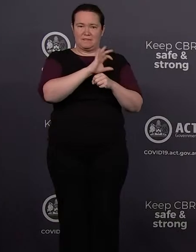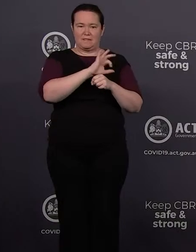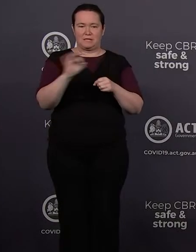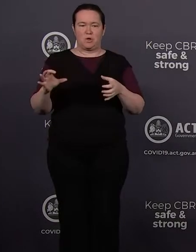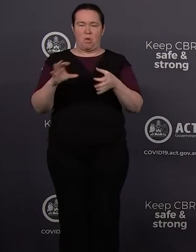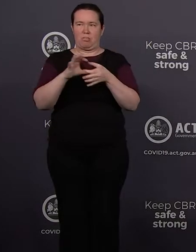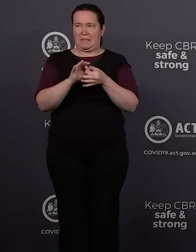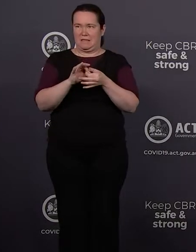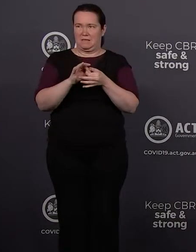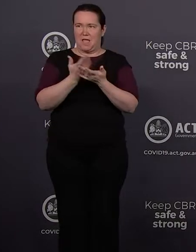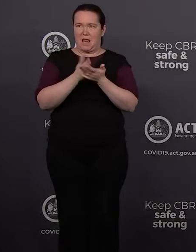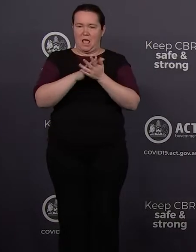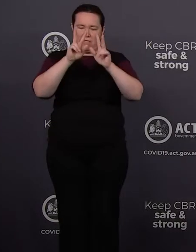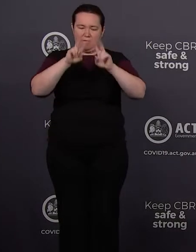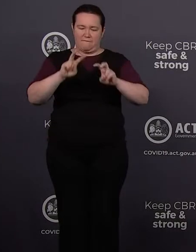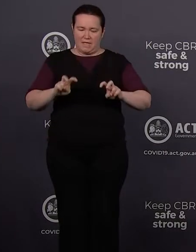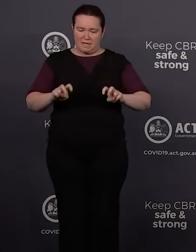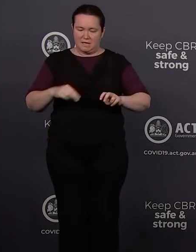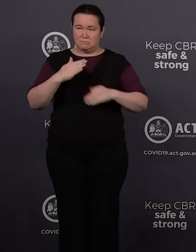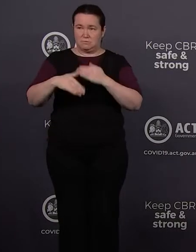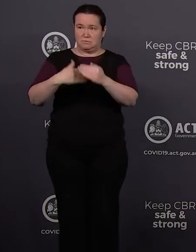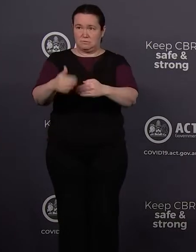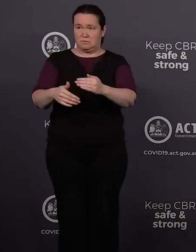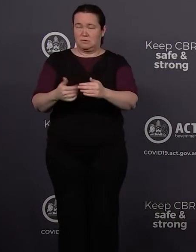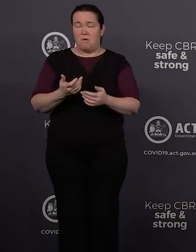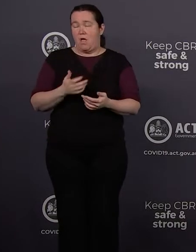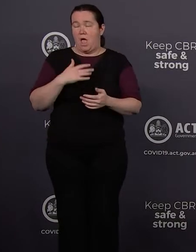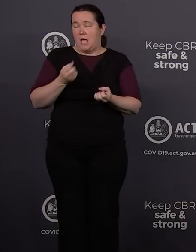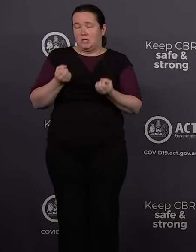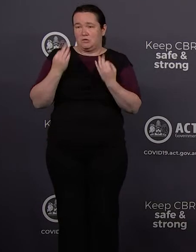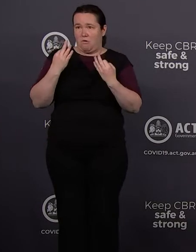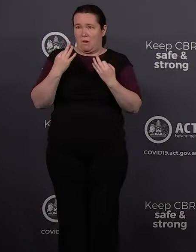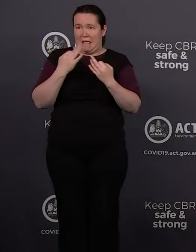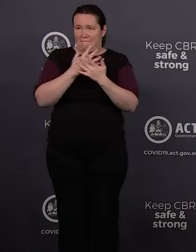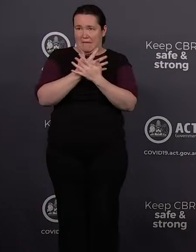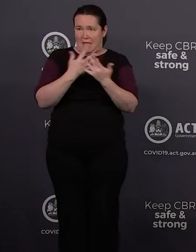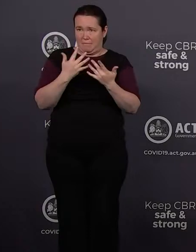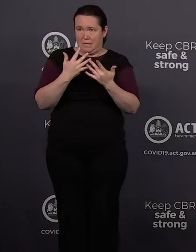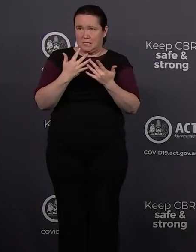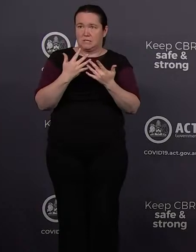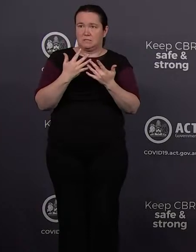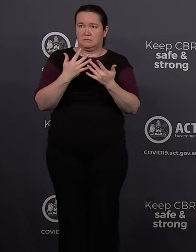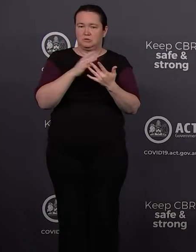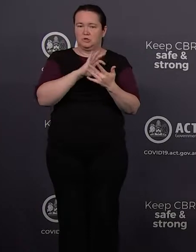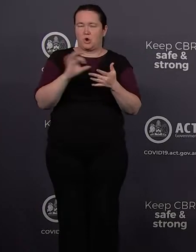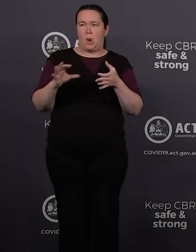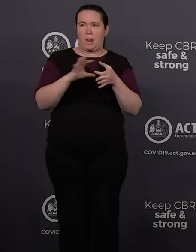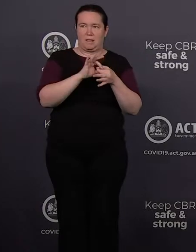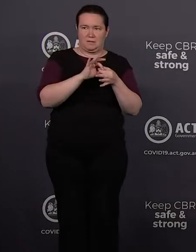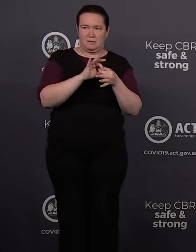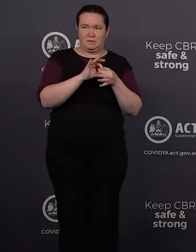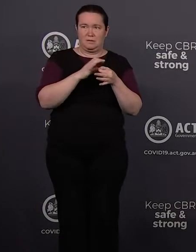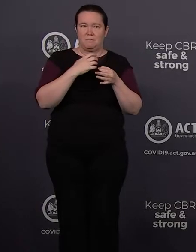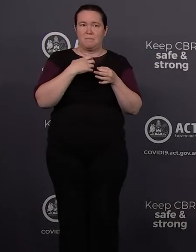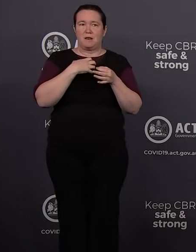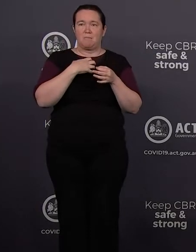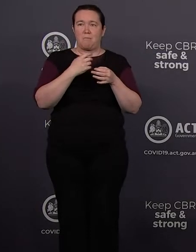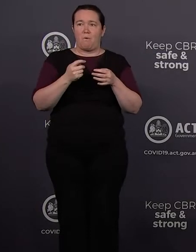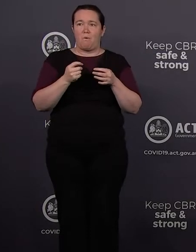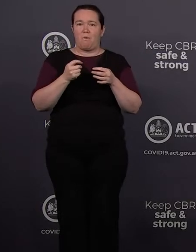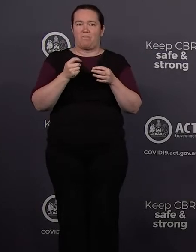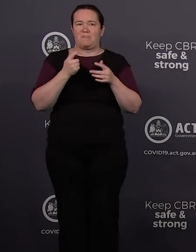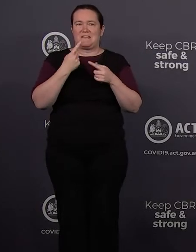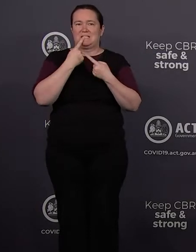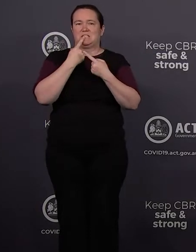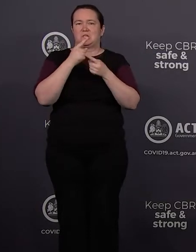progressing? Look, I don't have in front of me the total number of unlinked cases, and it's more than the number notified